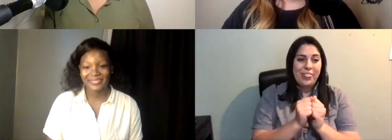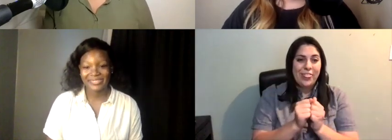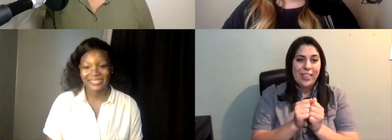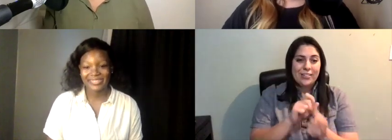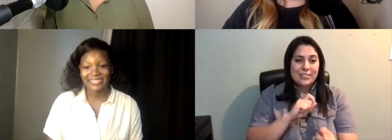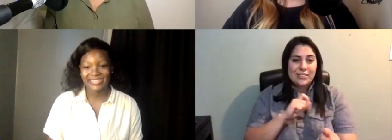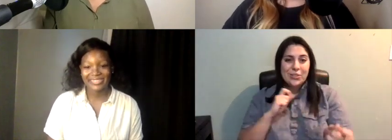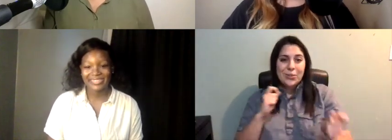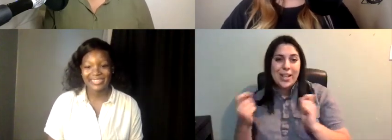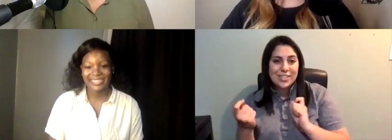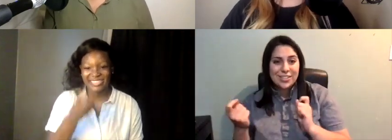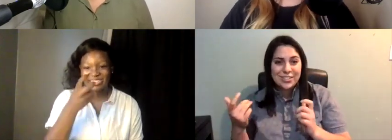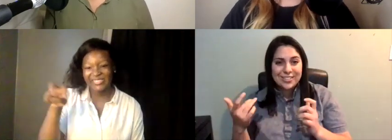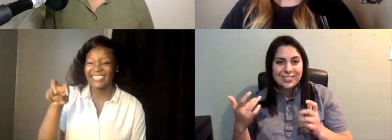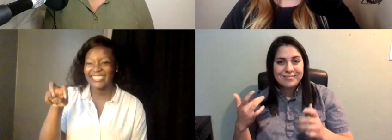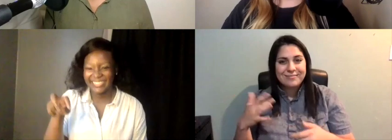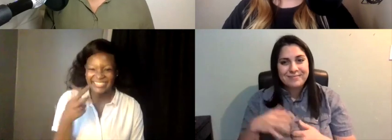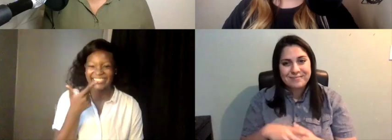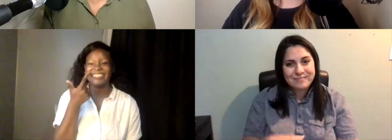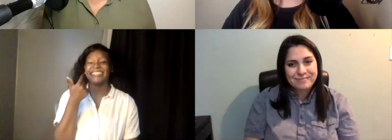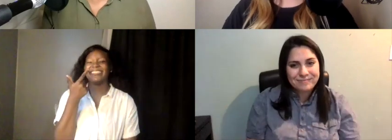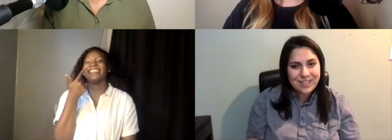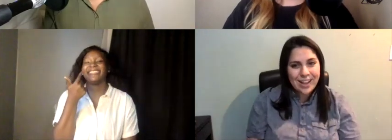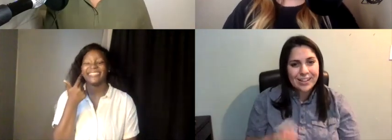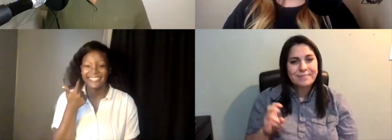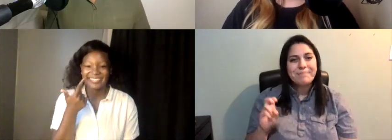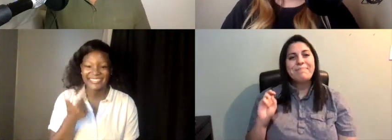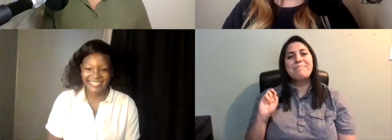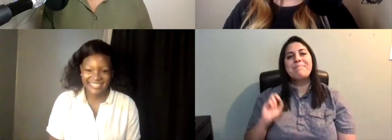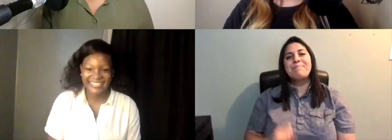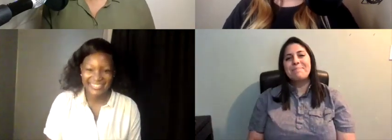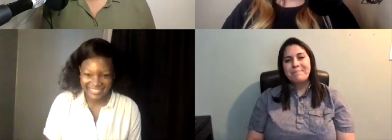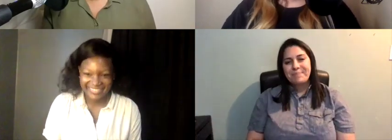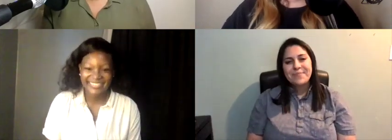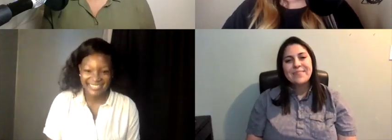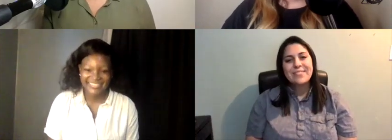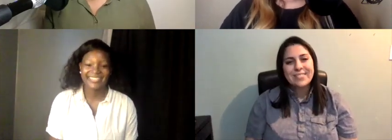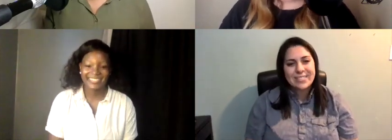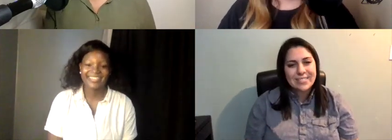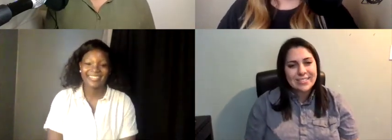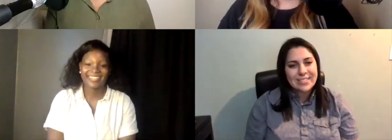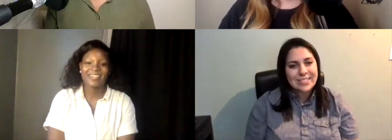Oh, take that as a skill. You. Put that on your resume. I will.